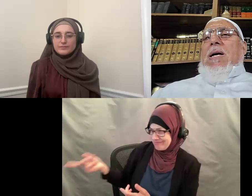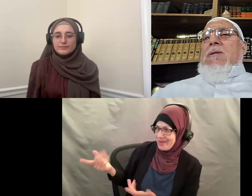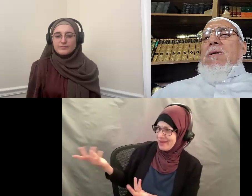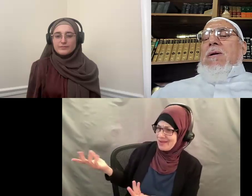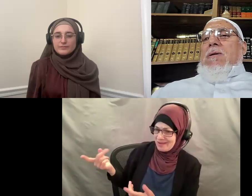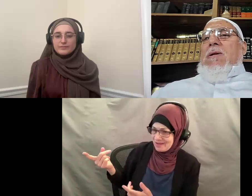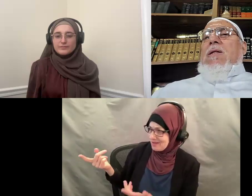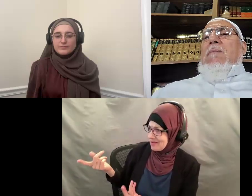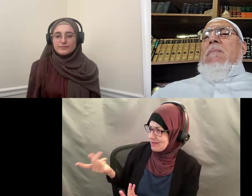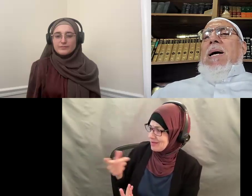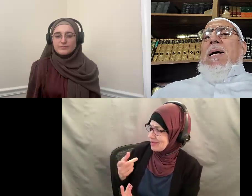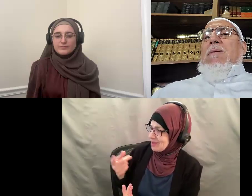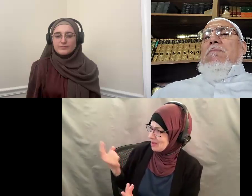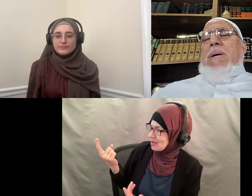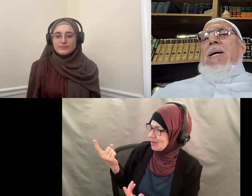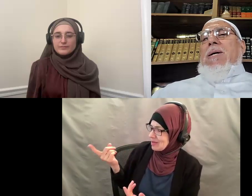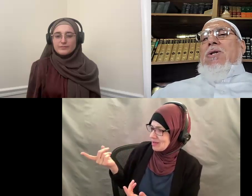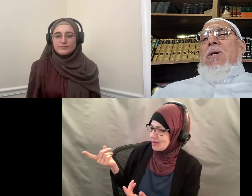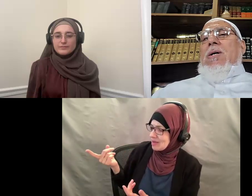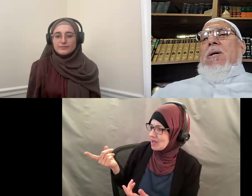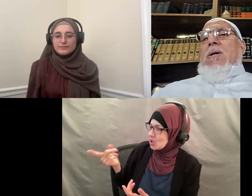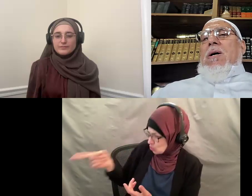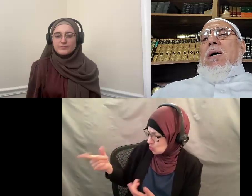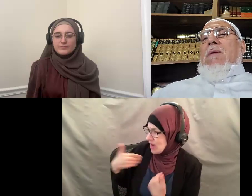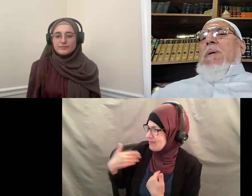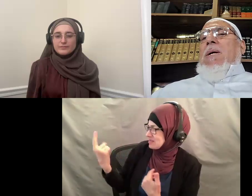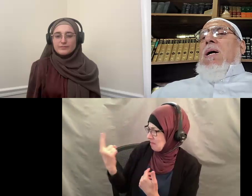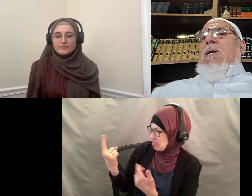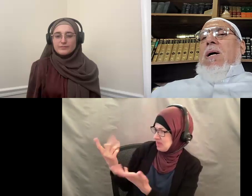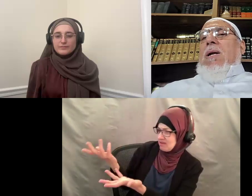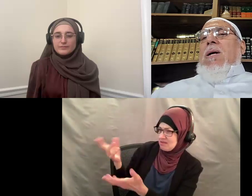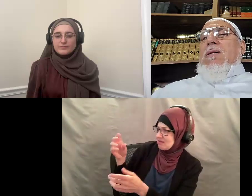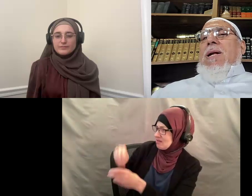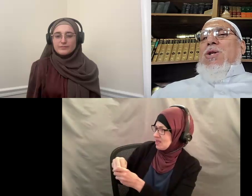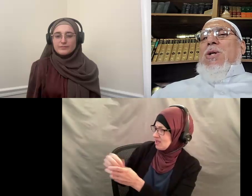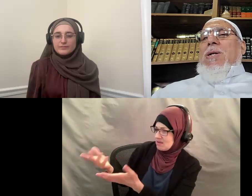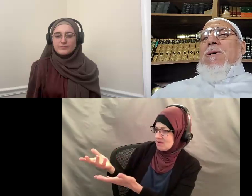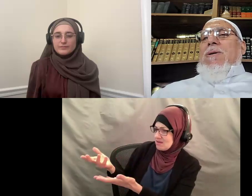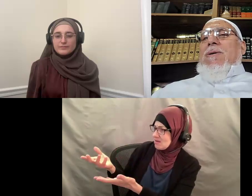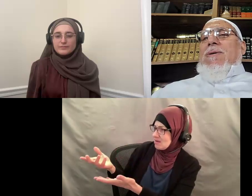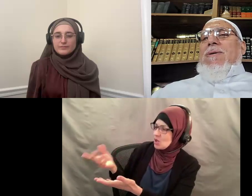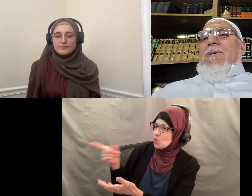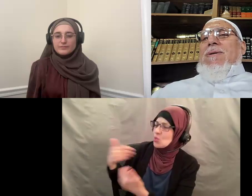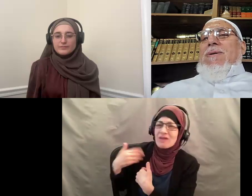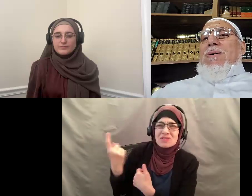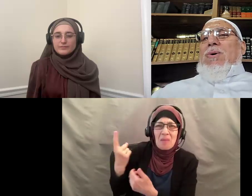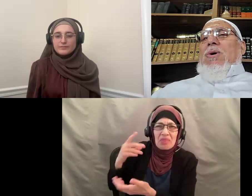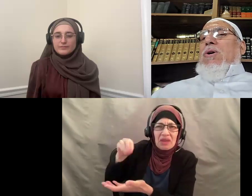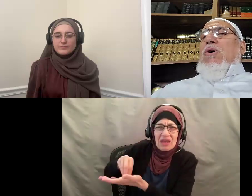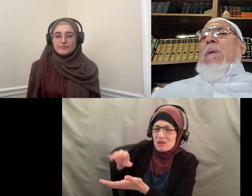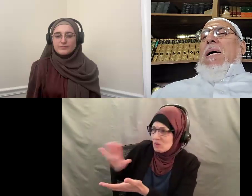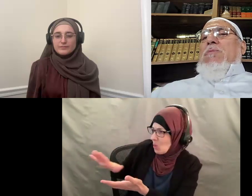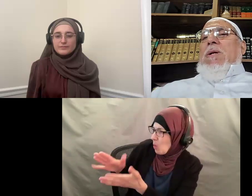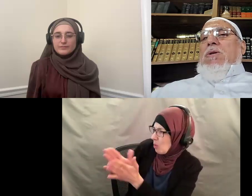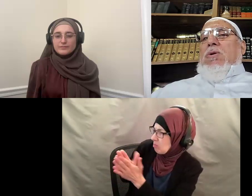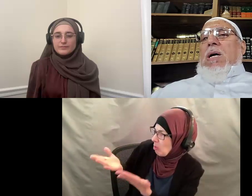that says that the Meccan pagans are beyond Allah's reach, or